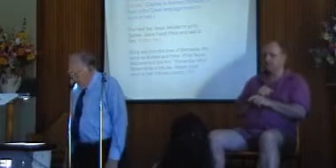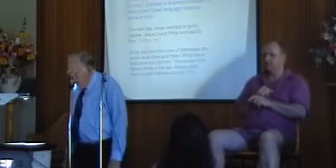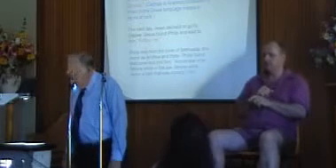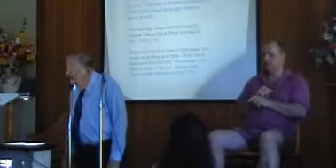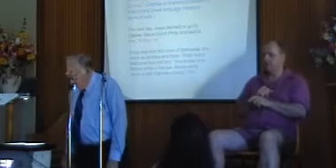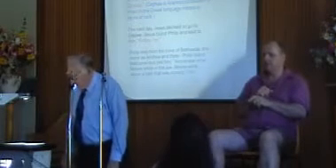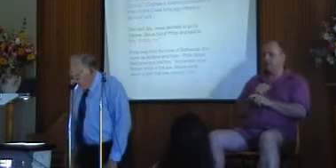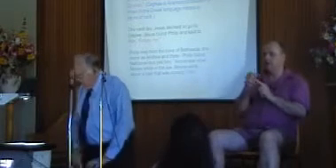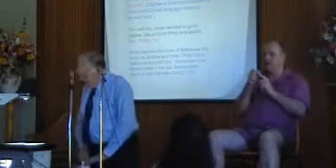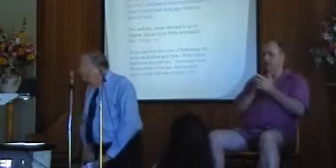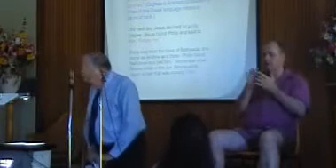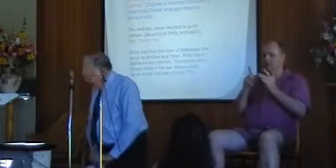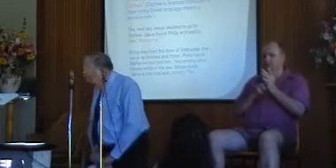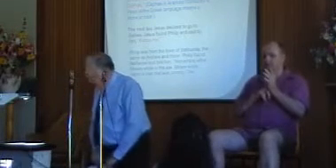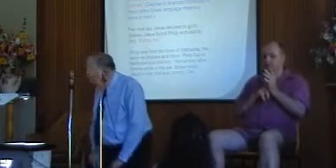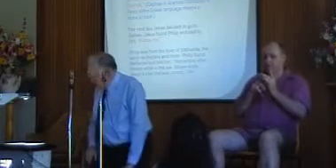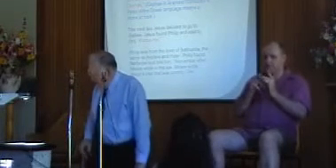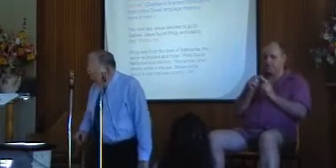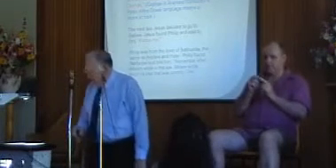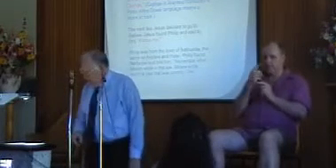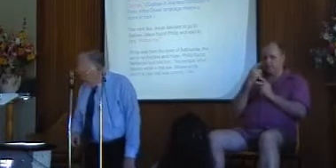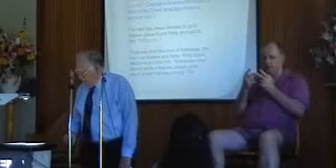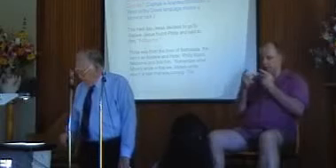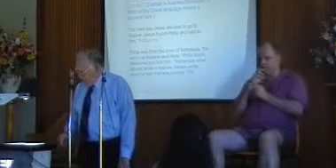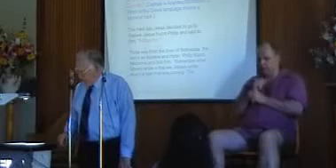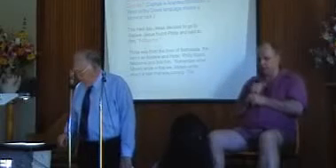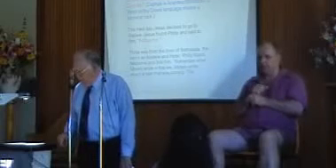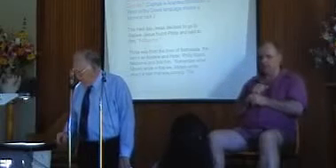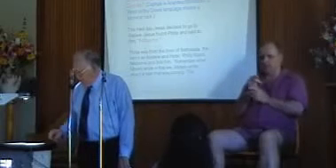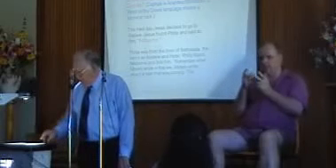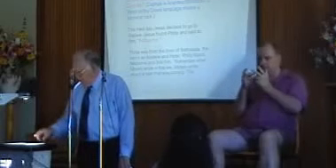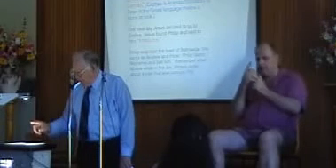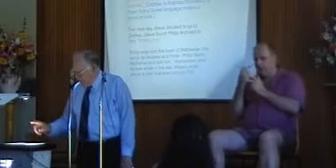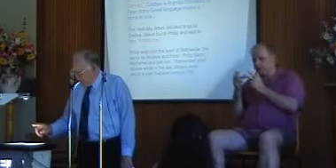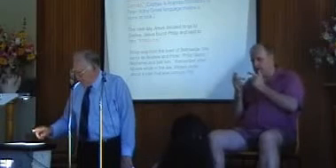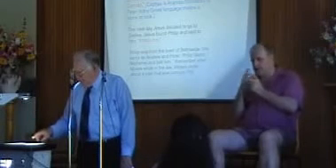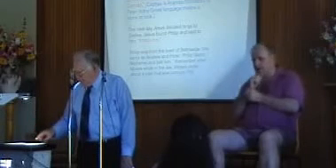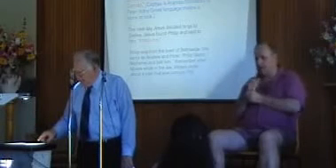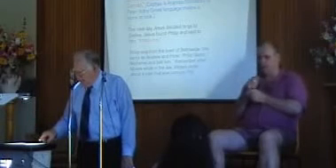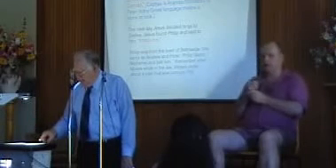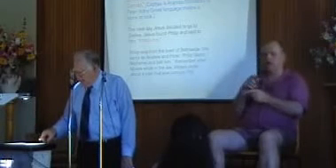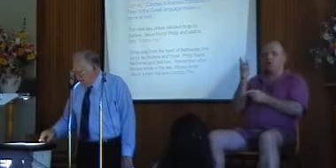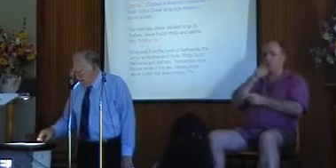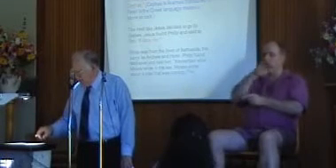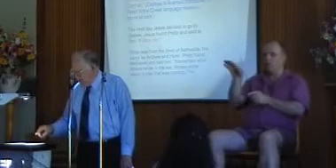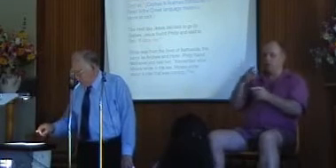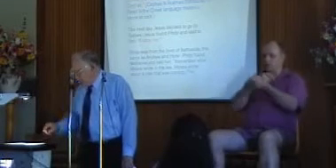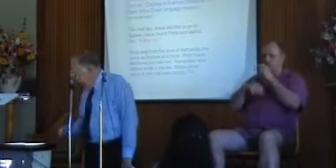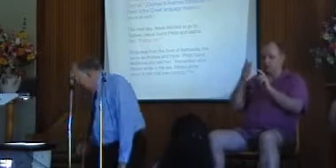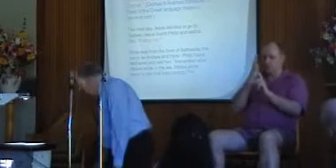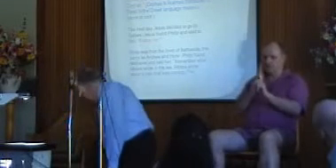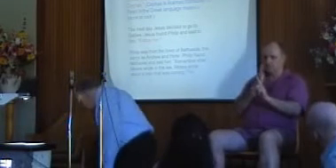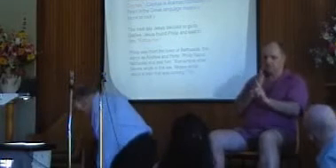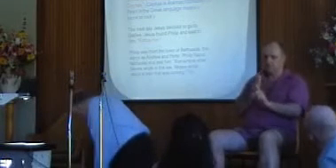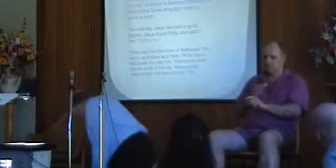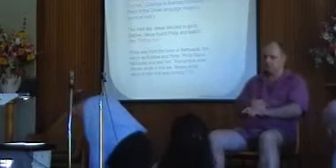Philip found Nathanael, and he told him, "Remember what Moses wrote in the law? Moses wrote about a man that was